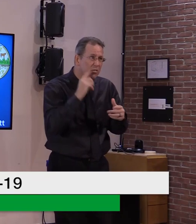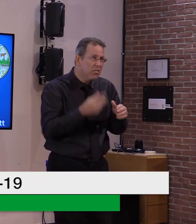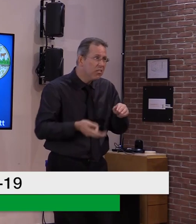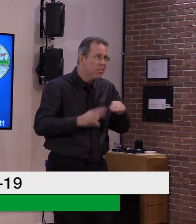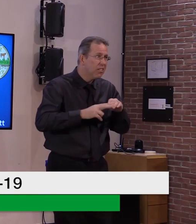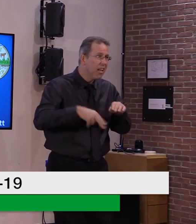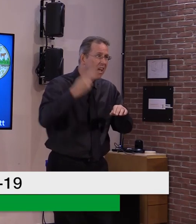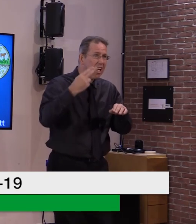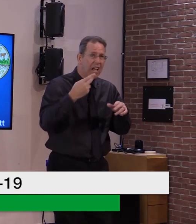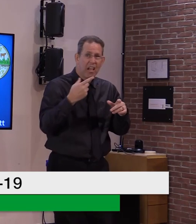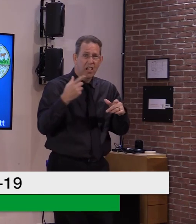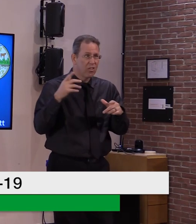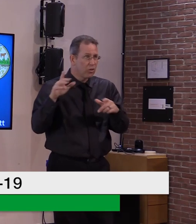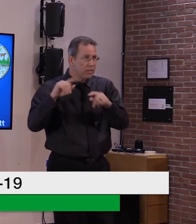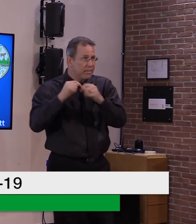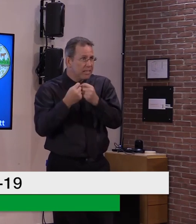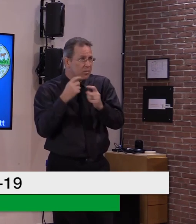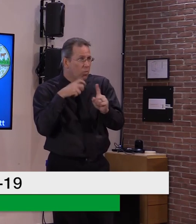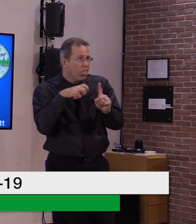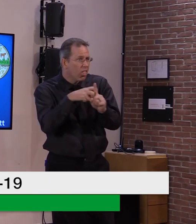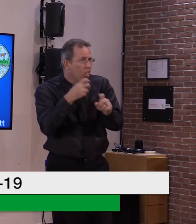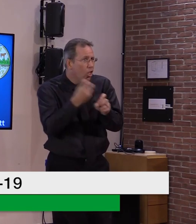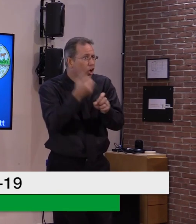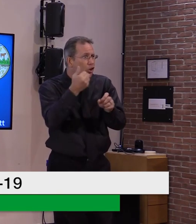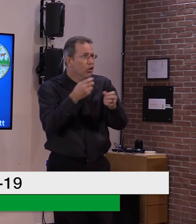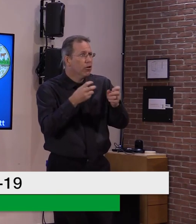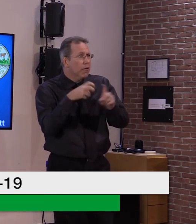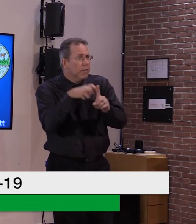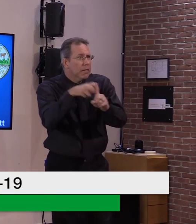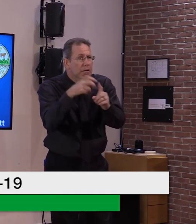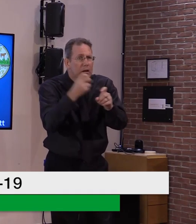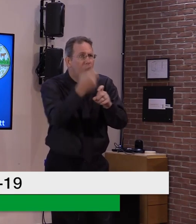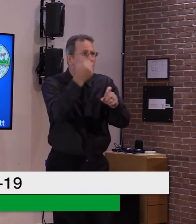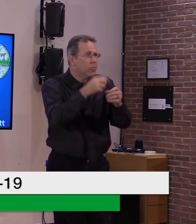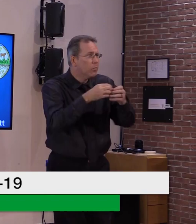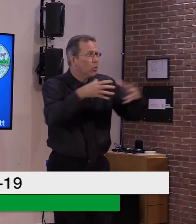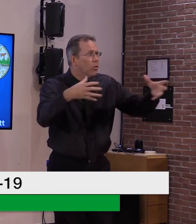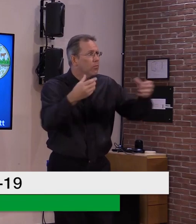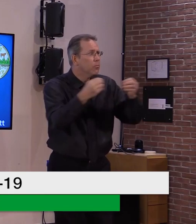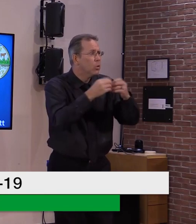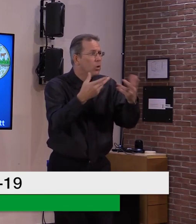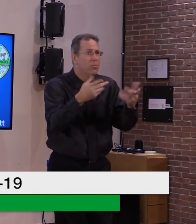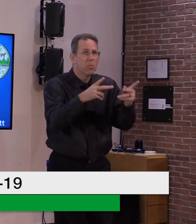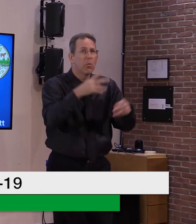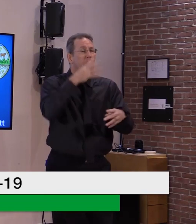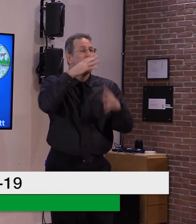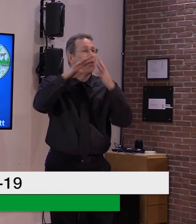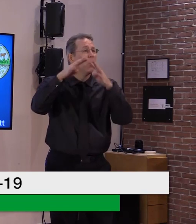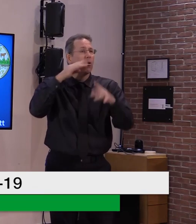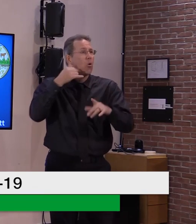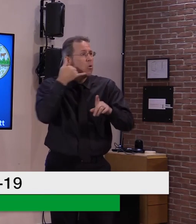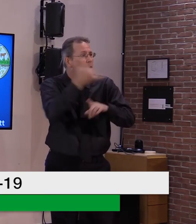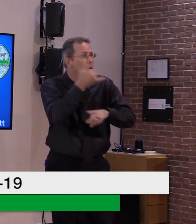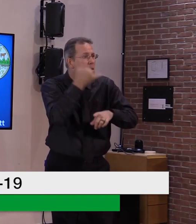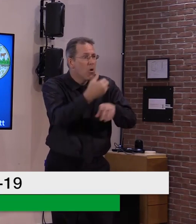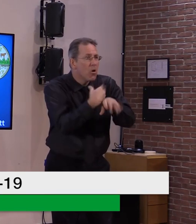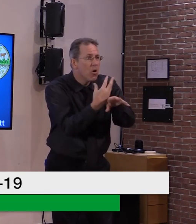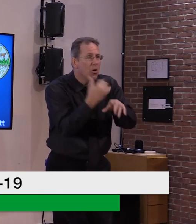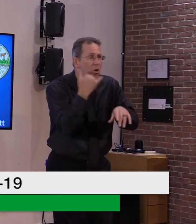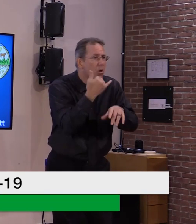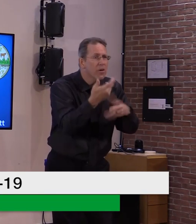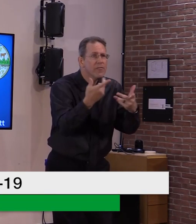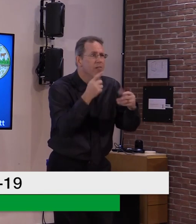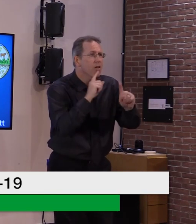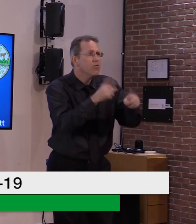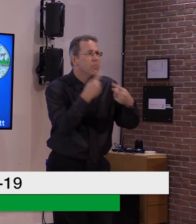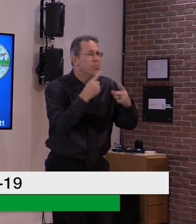concern that we could get to that point um if people don't follow the guidance yeah i think commissioner